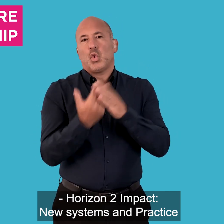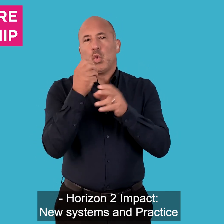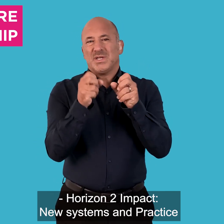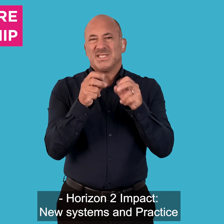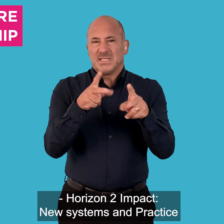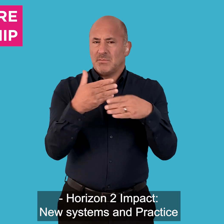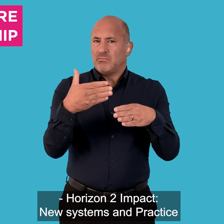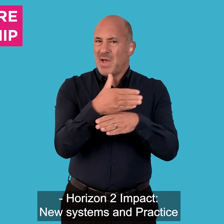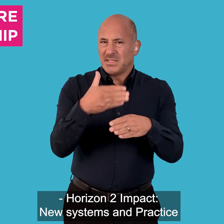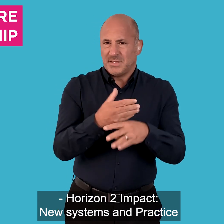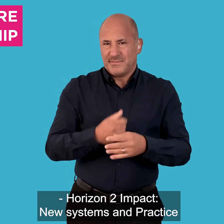Practice.